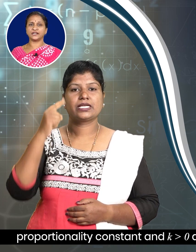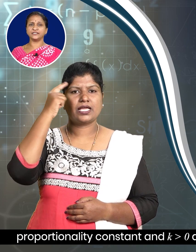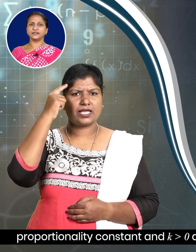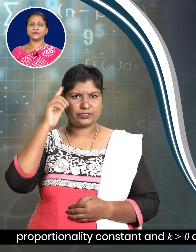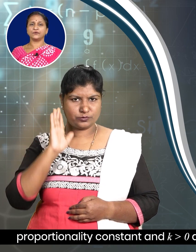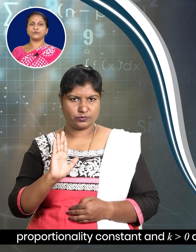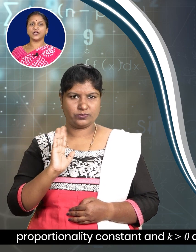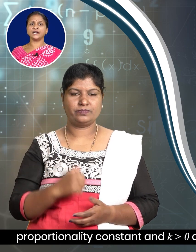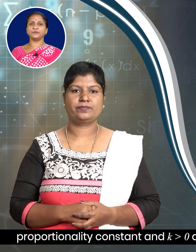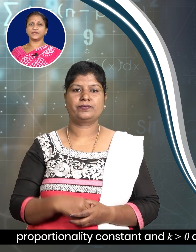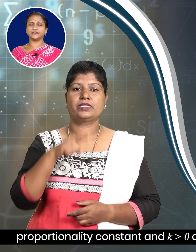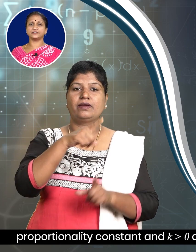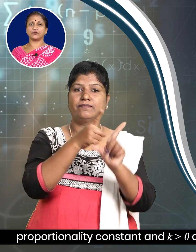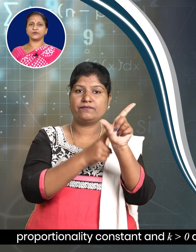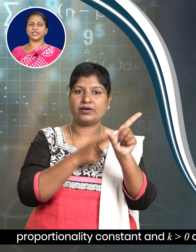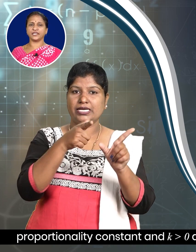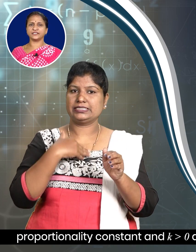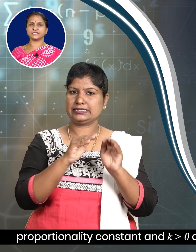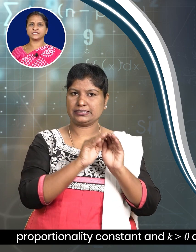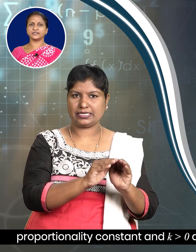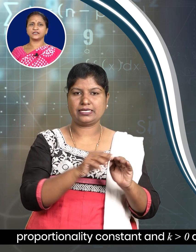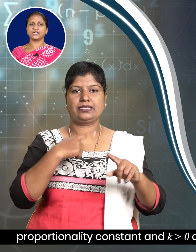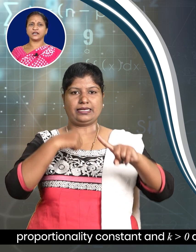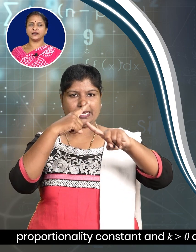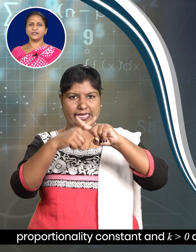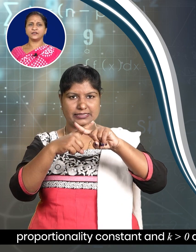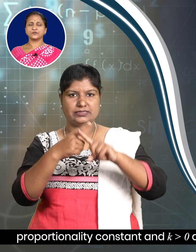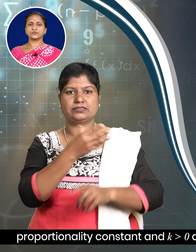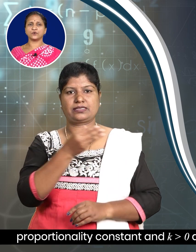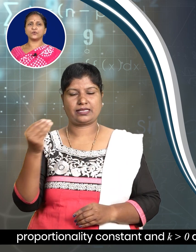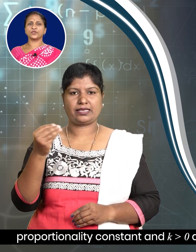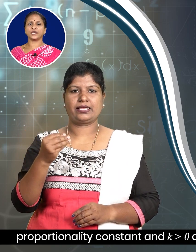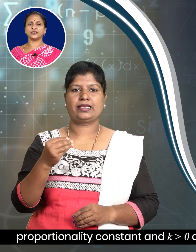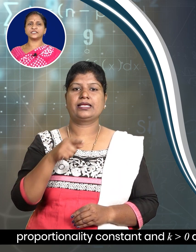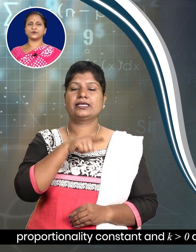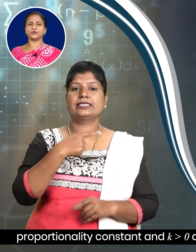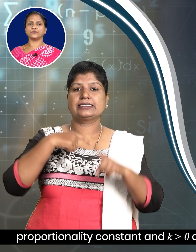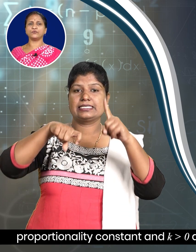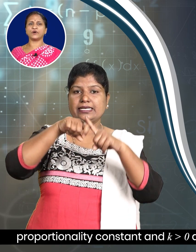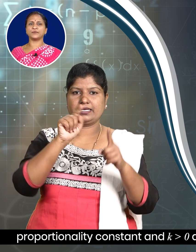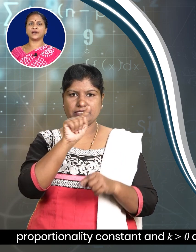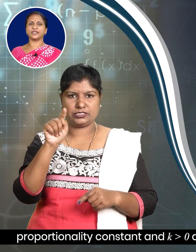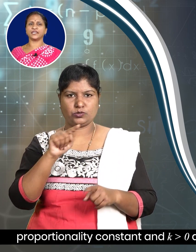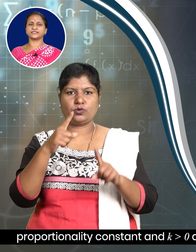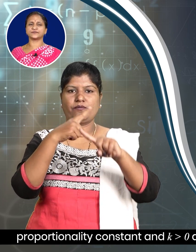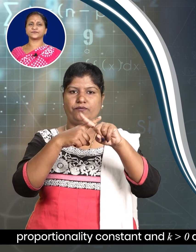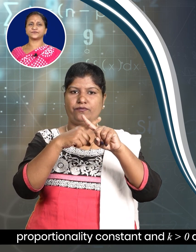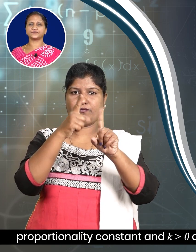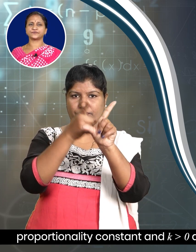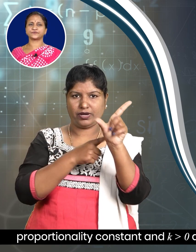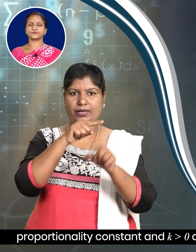Assuming that y depends on x and so k is equal to y by